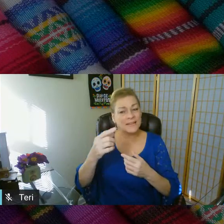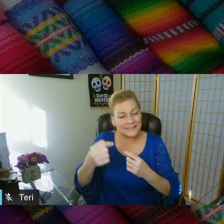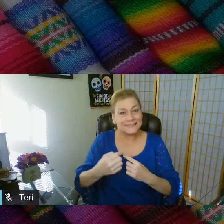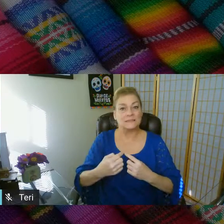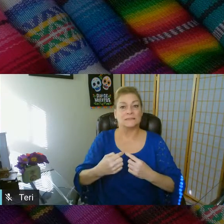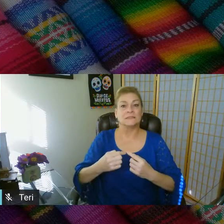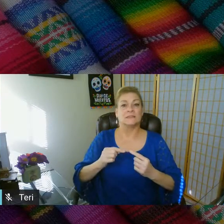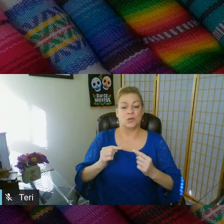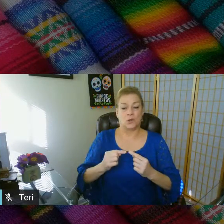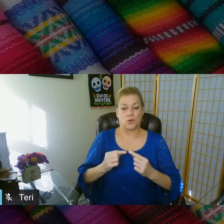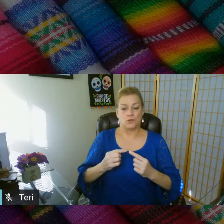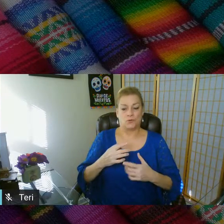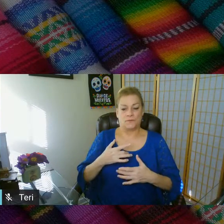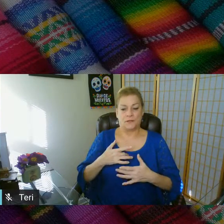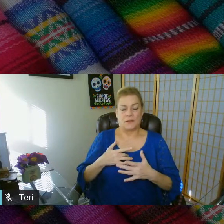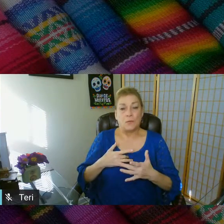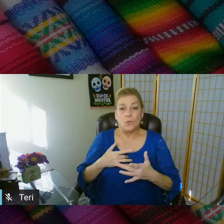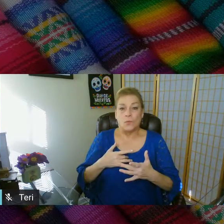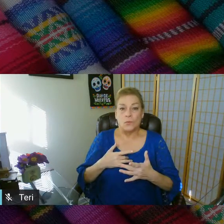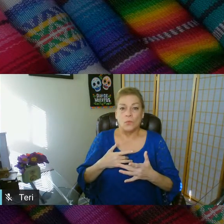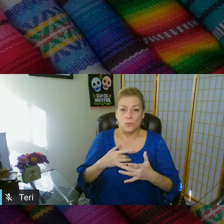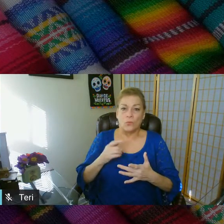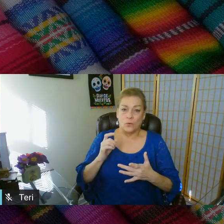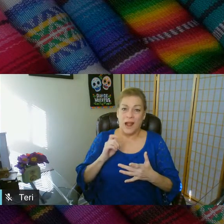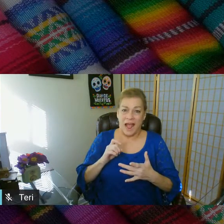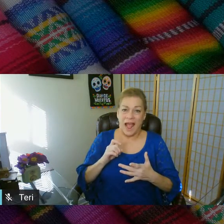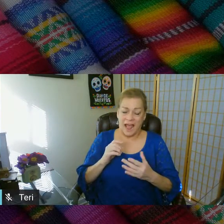that regard, that we step into that work.